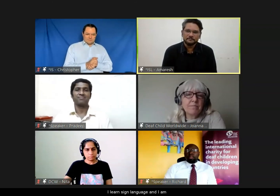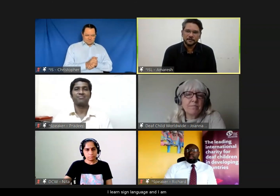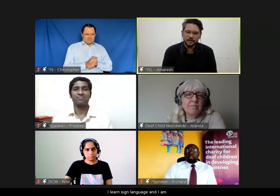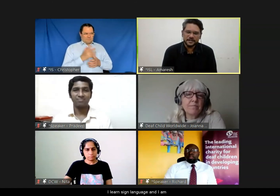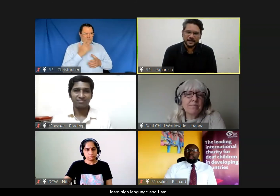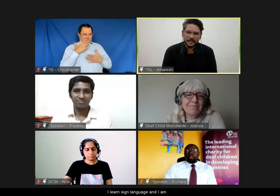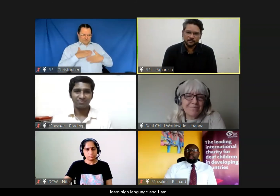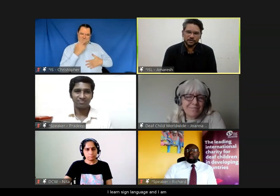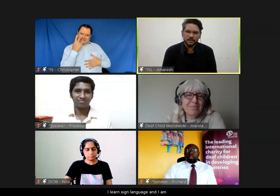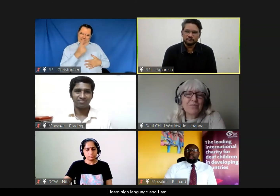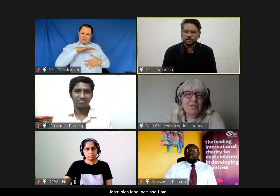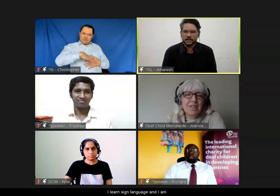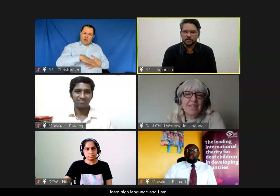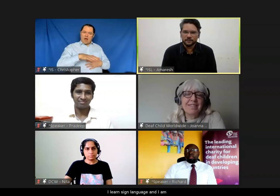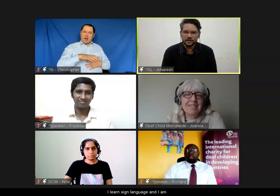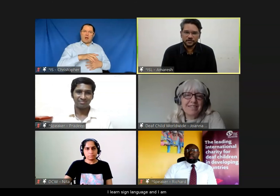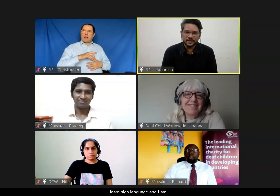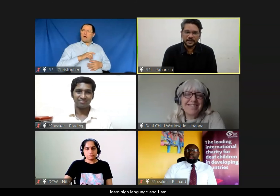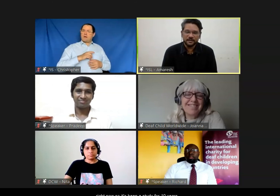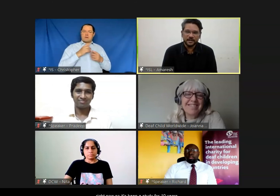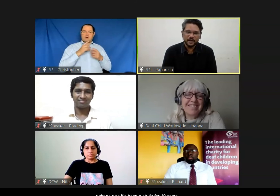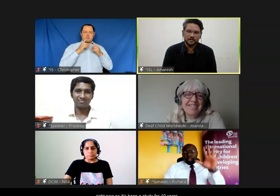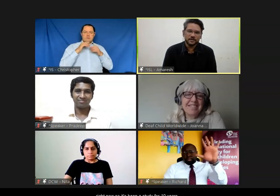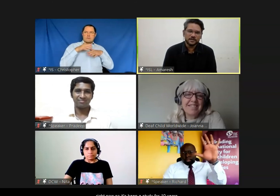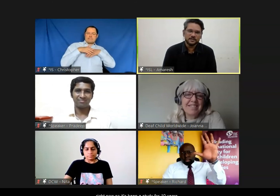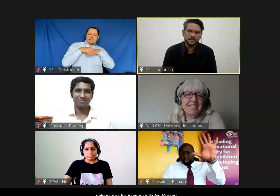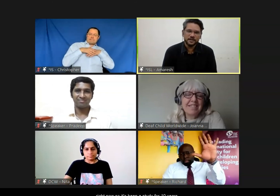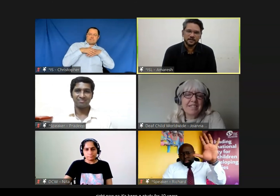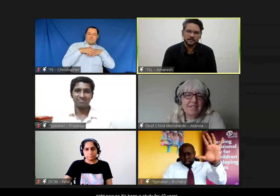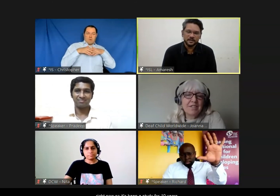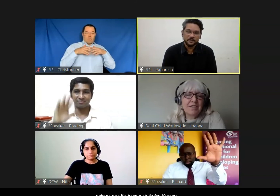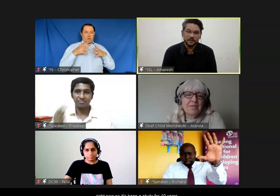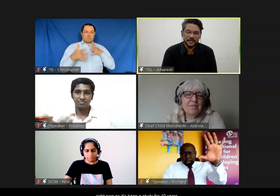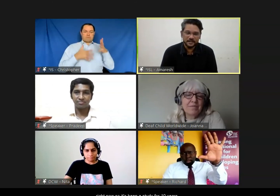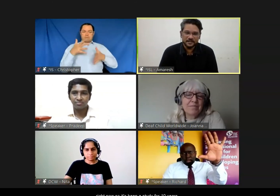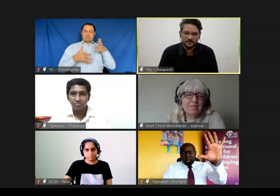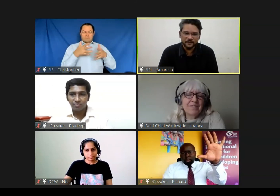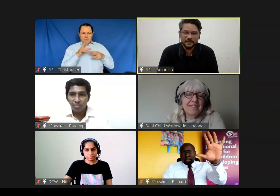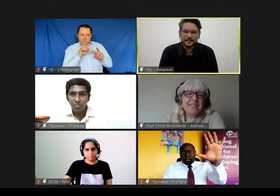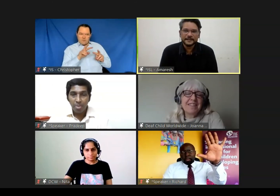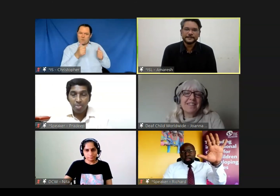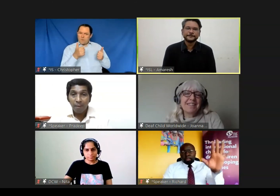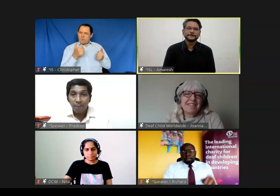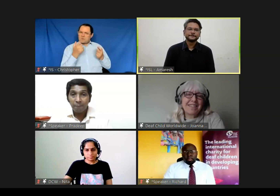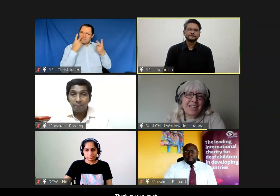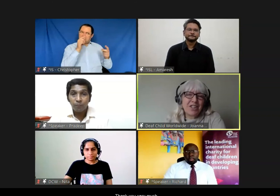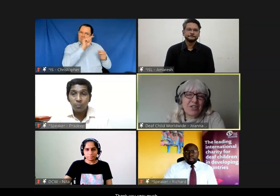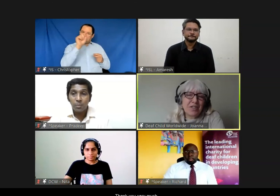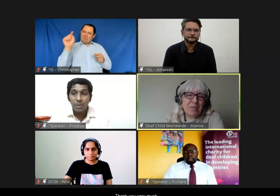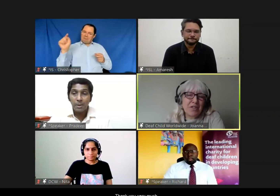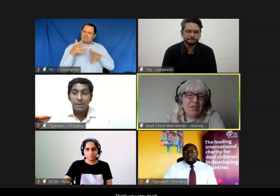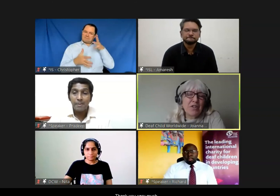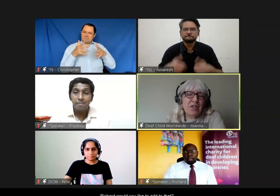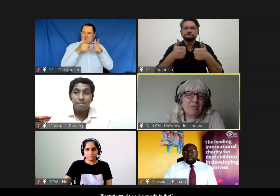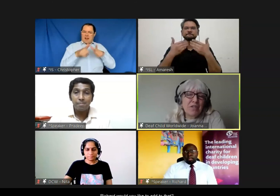I learned sign language, and I'm really confident using that right now. So it's been a study for 10 years, in fact. Thank you